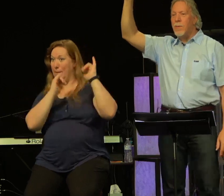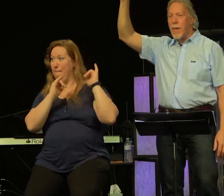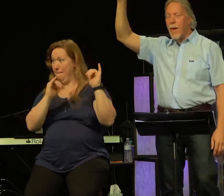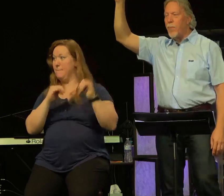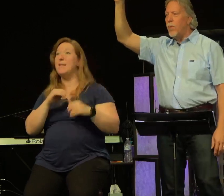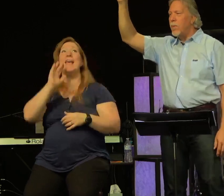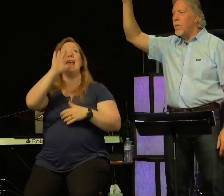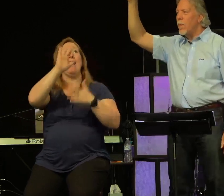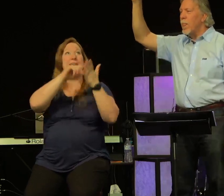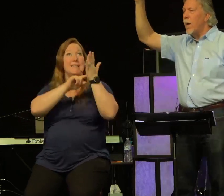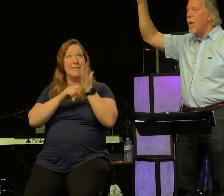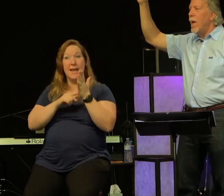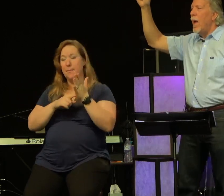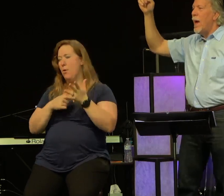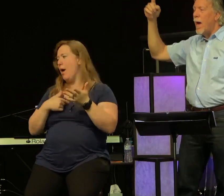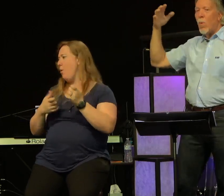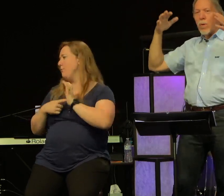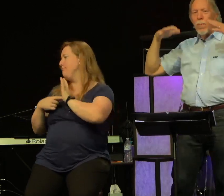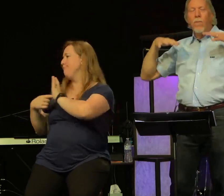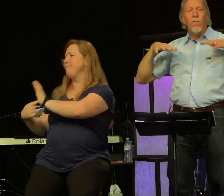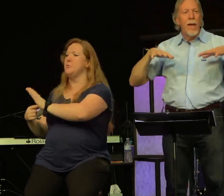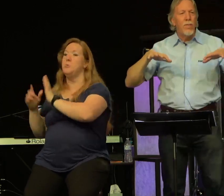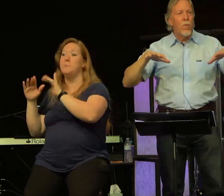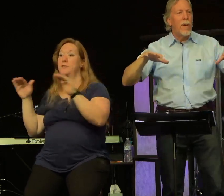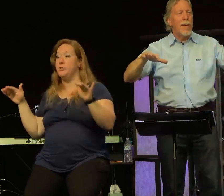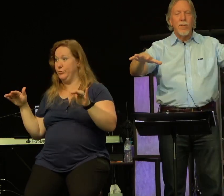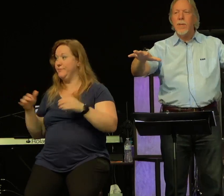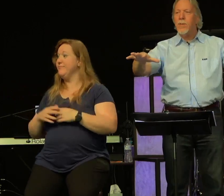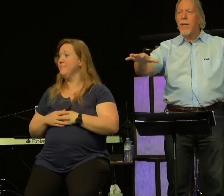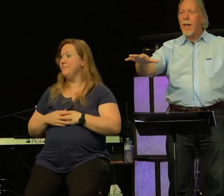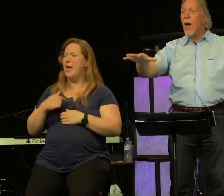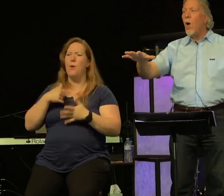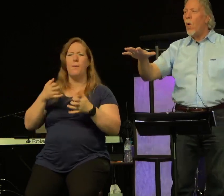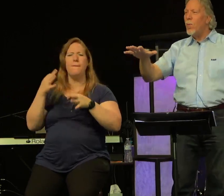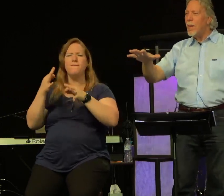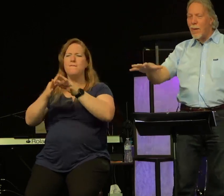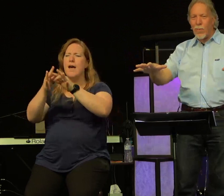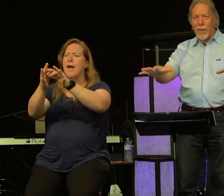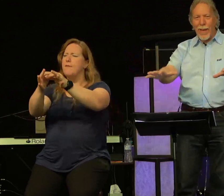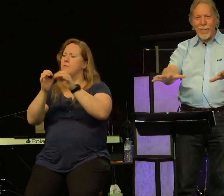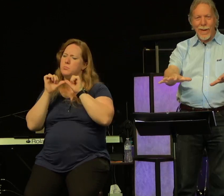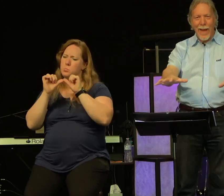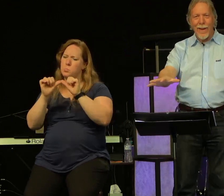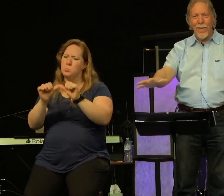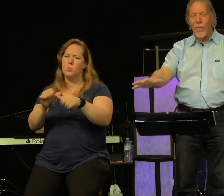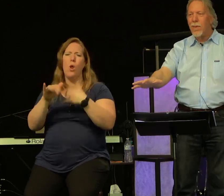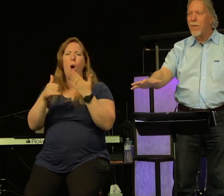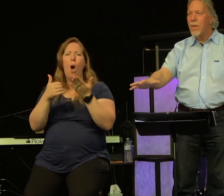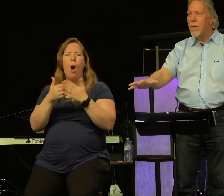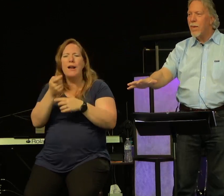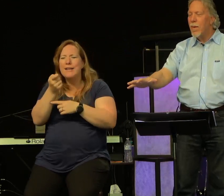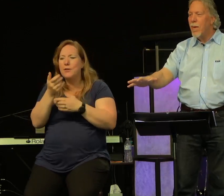His example. And I want to be faithful and consistent in all the little things that I do.